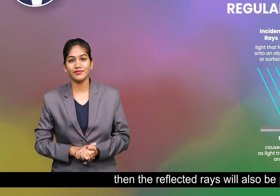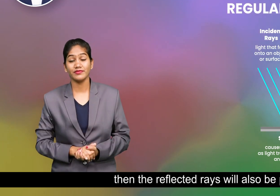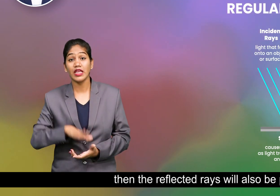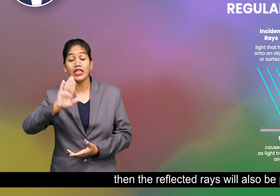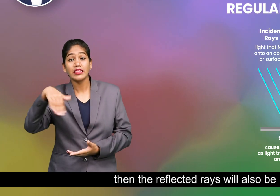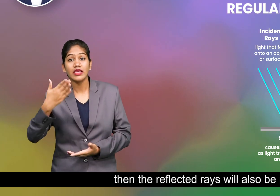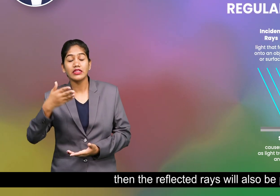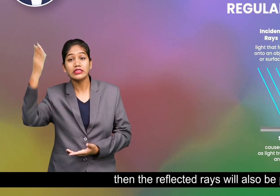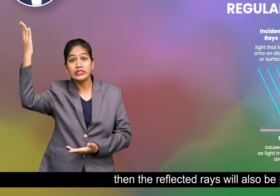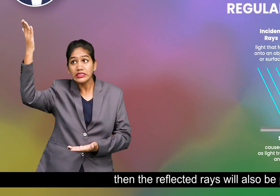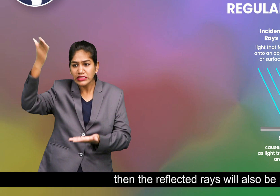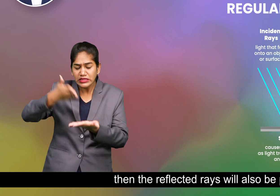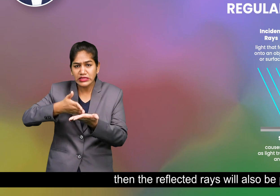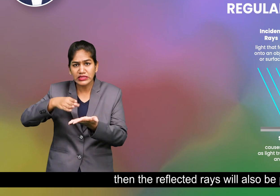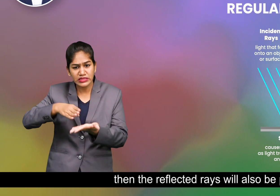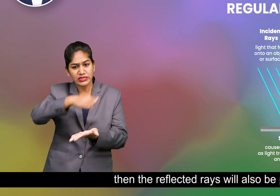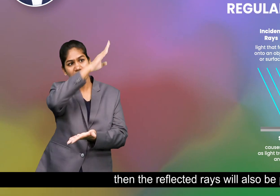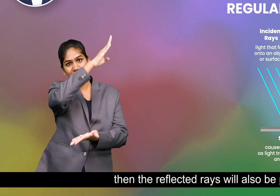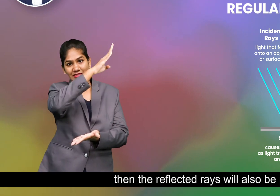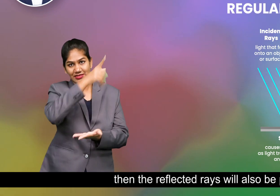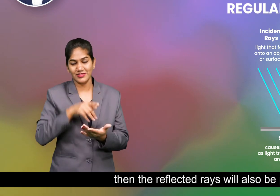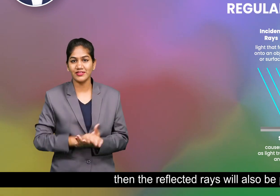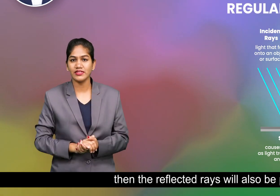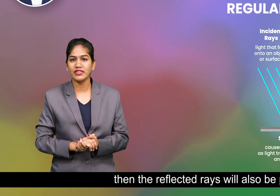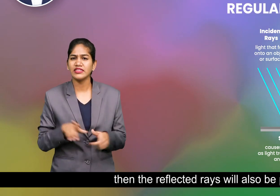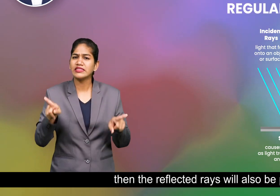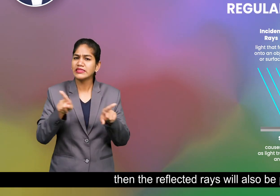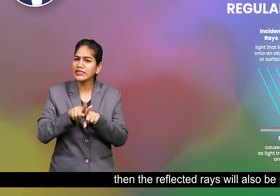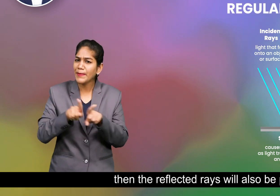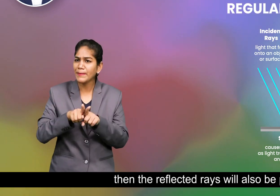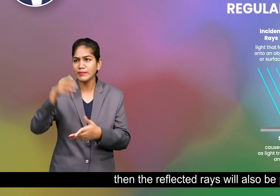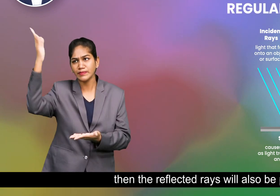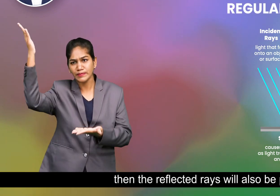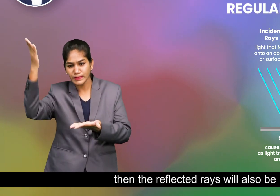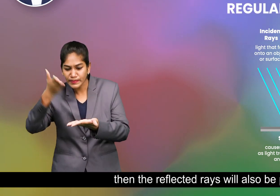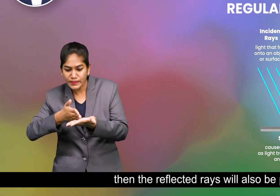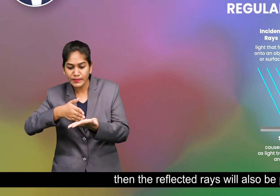then the reflected rays will also be parallel.